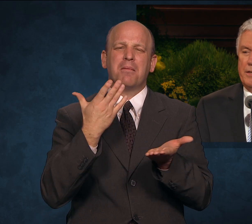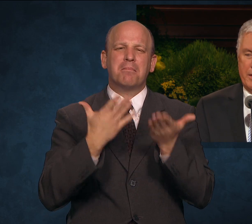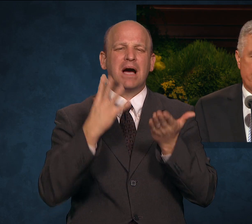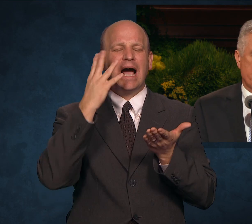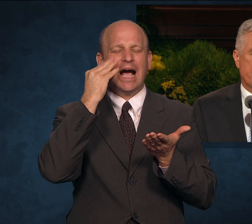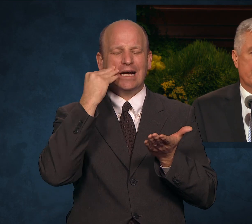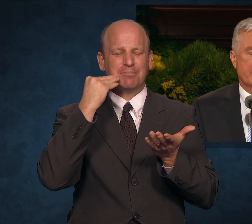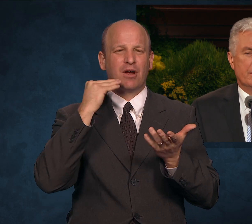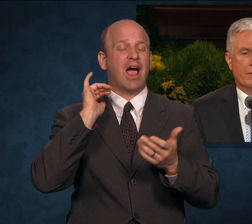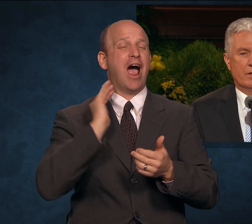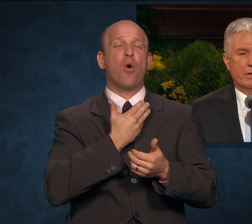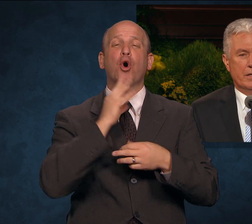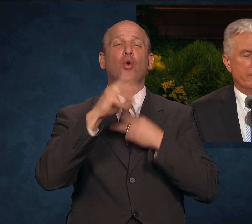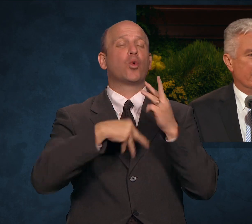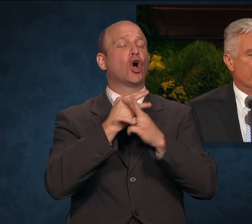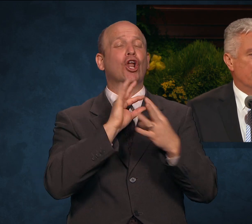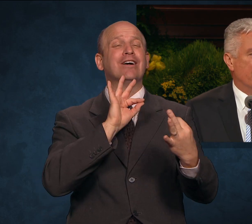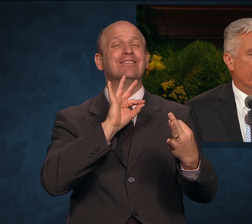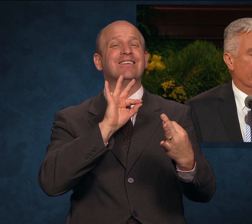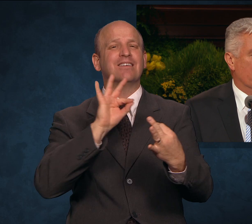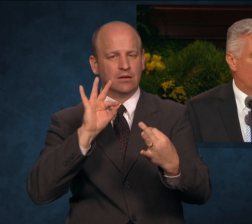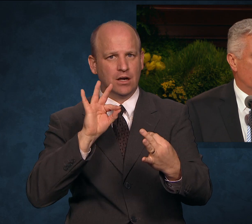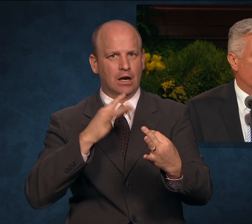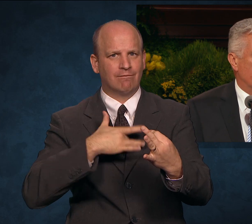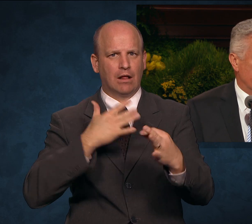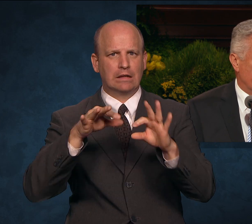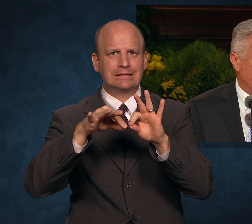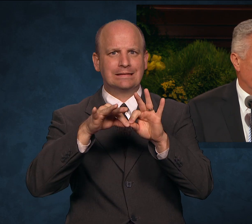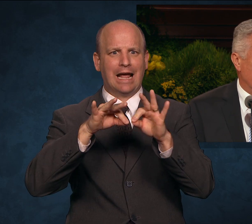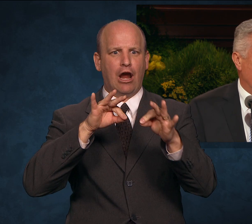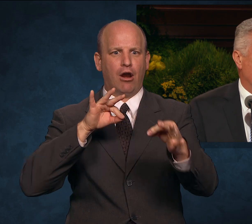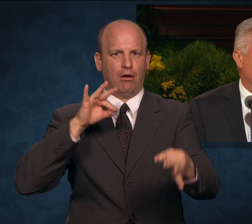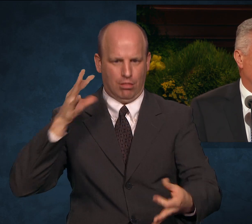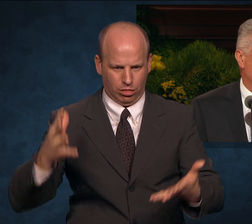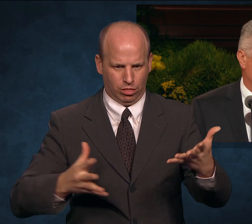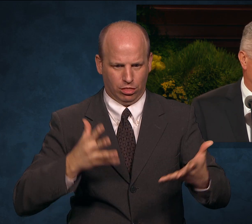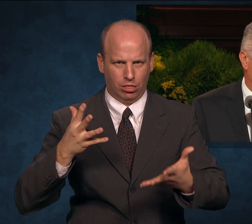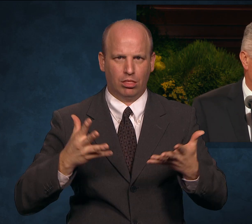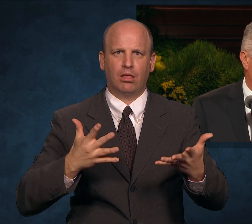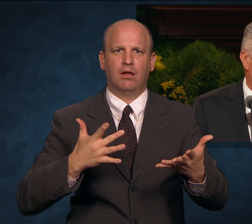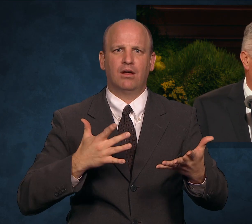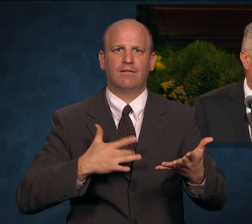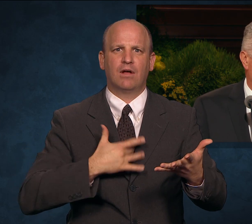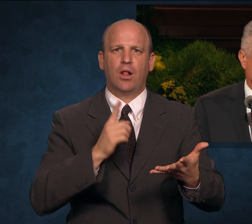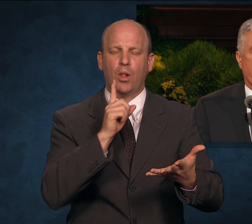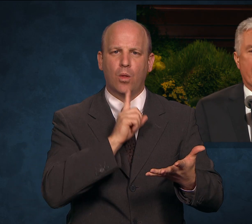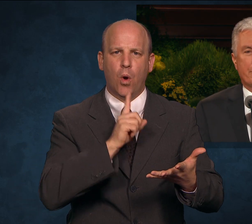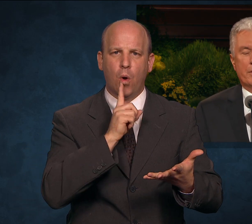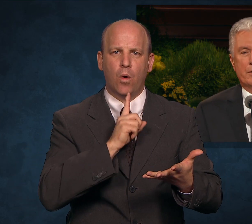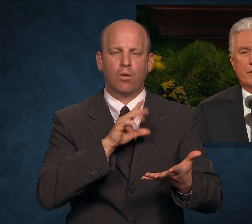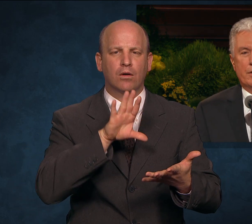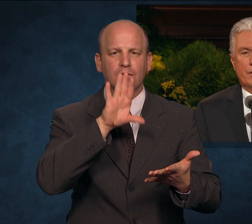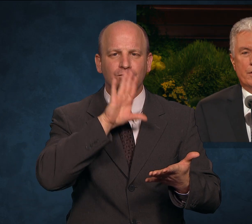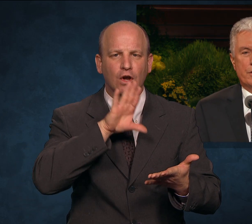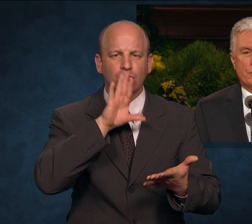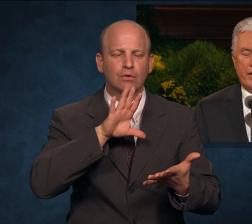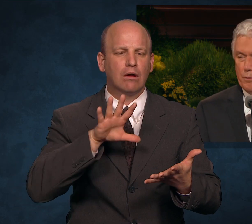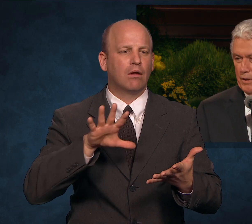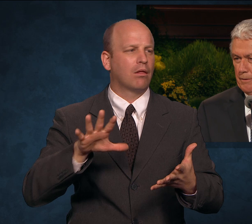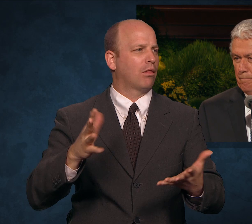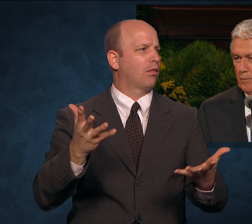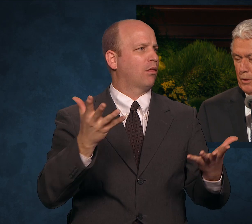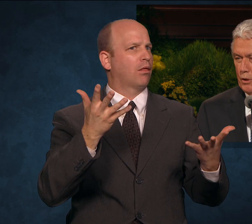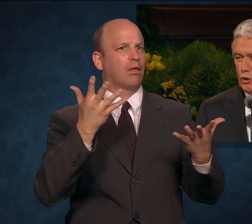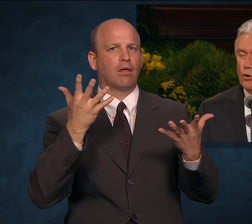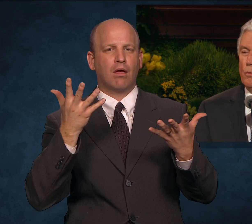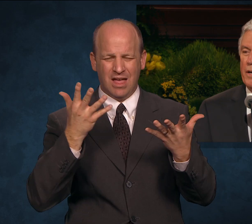at the seams Le leaving us feeling alone frustrated and a drift it can happen to